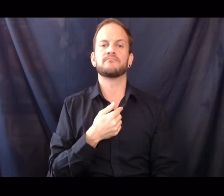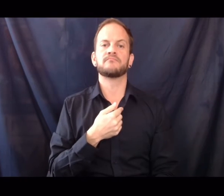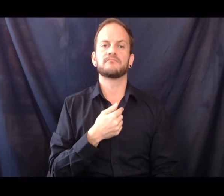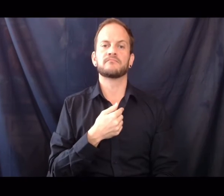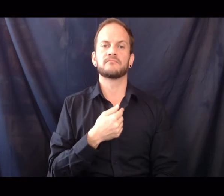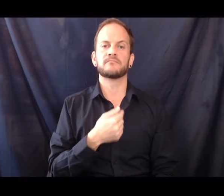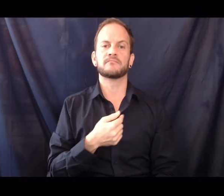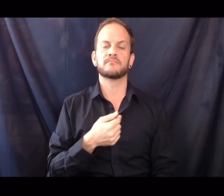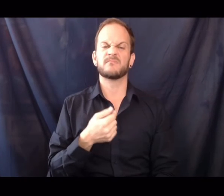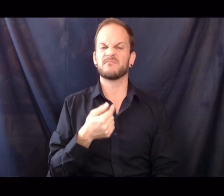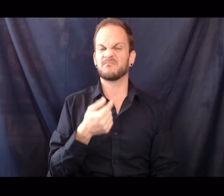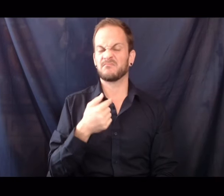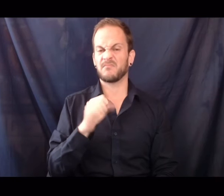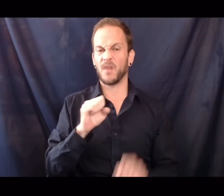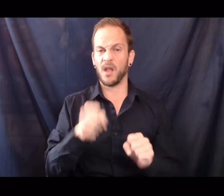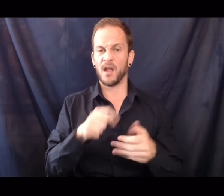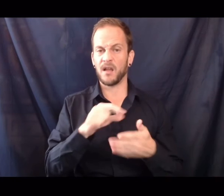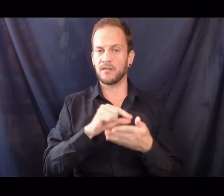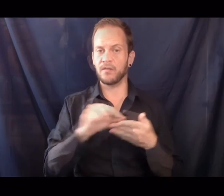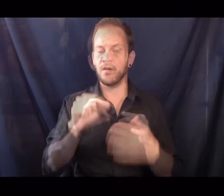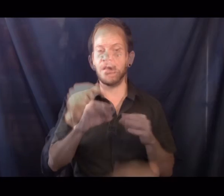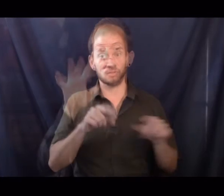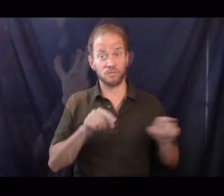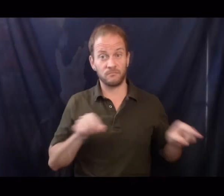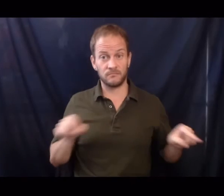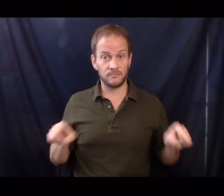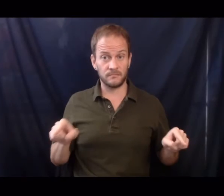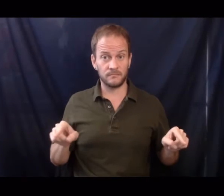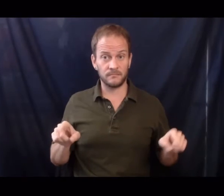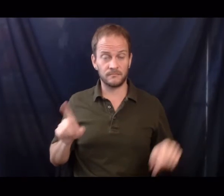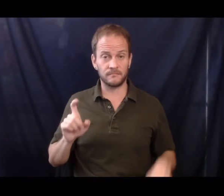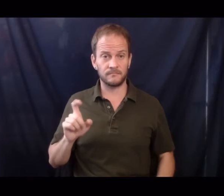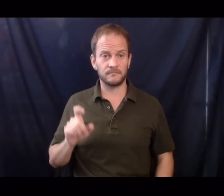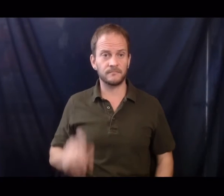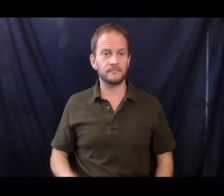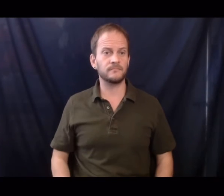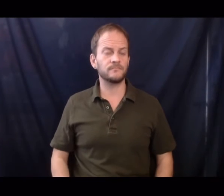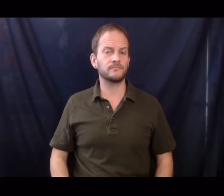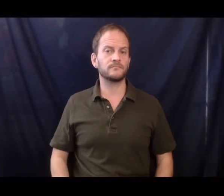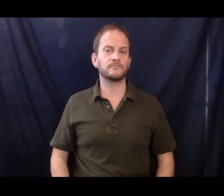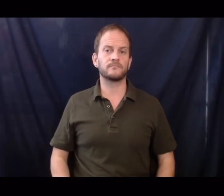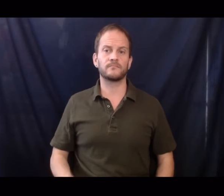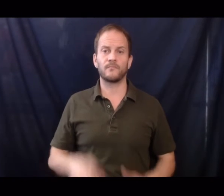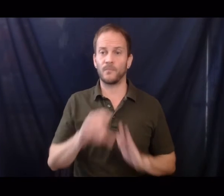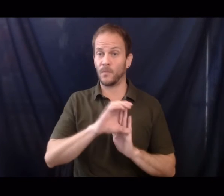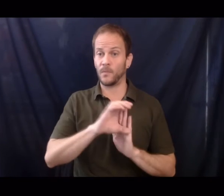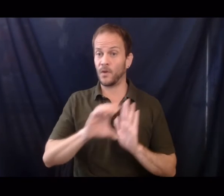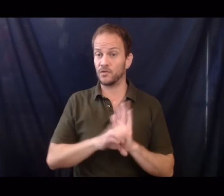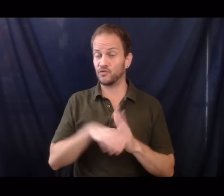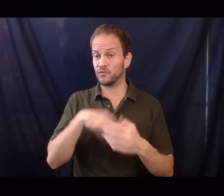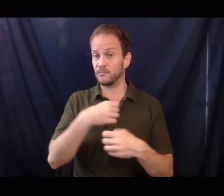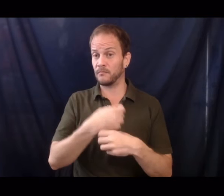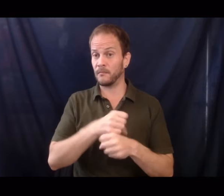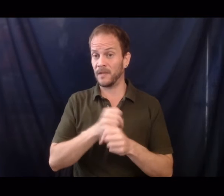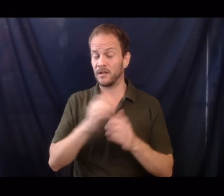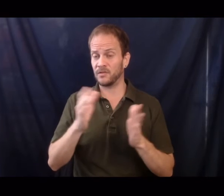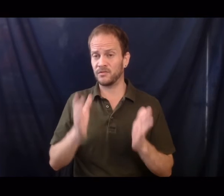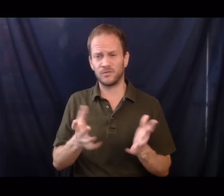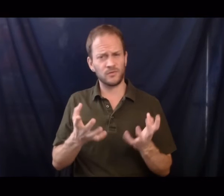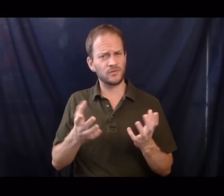7/4? Well, how many times does 4 go in? Did the framers of the Constitution want political parties? Spencer and Matthew,